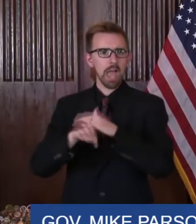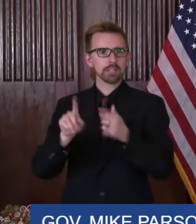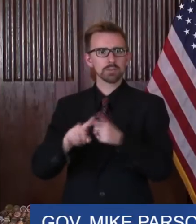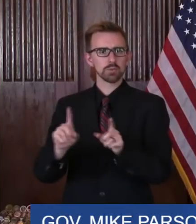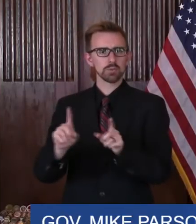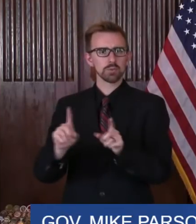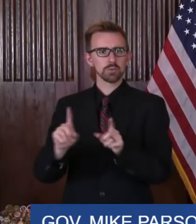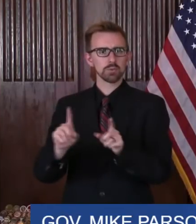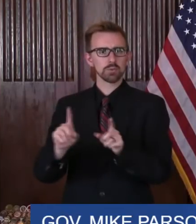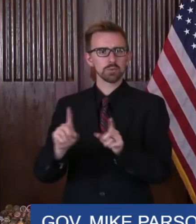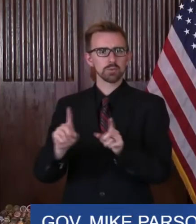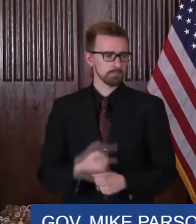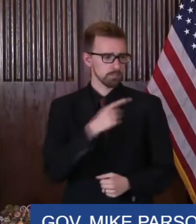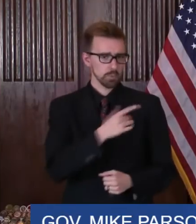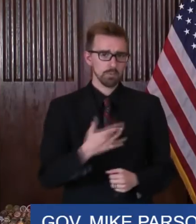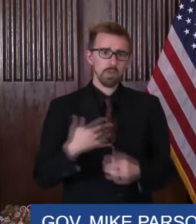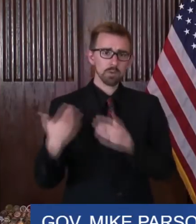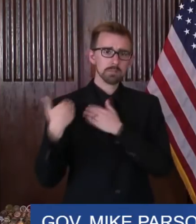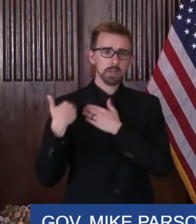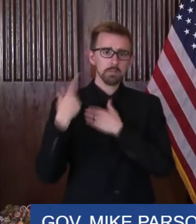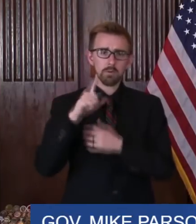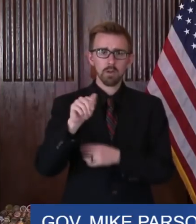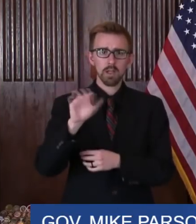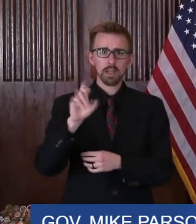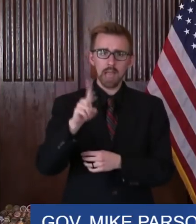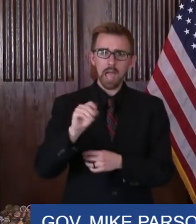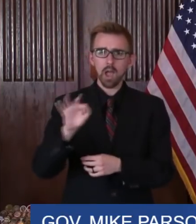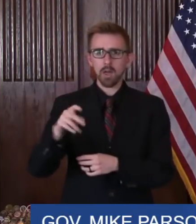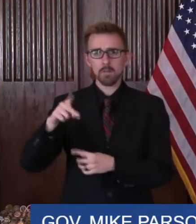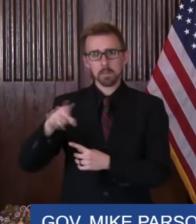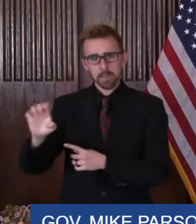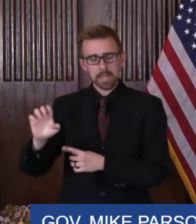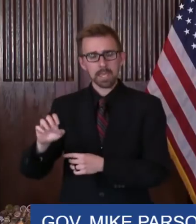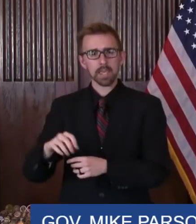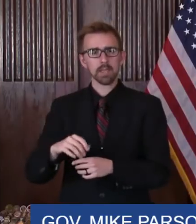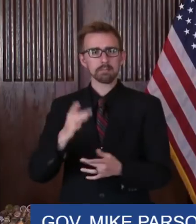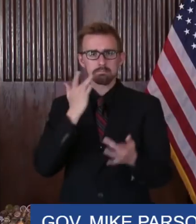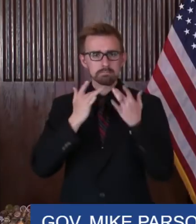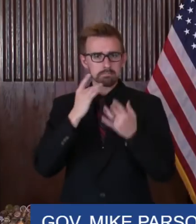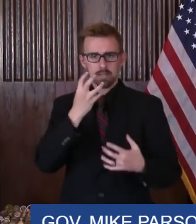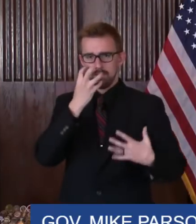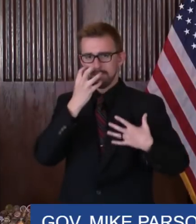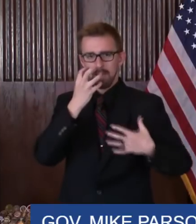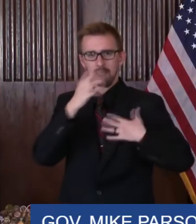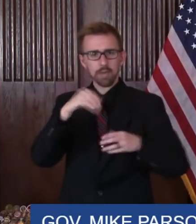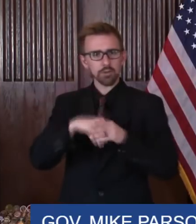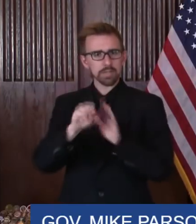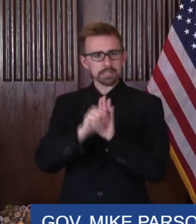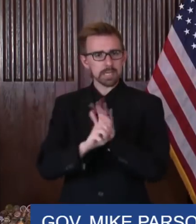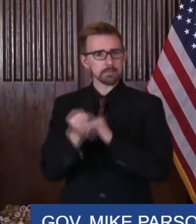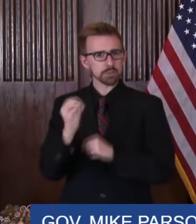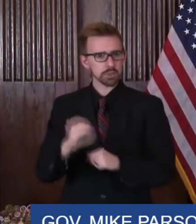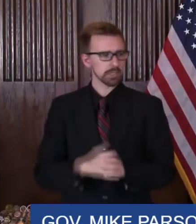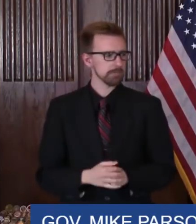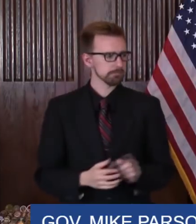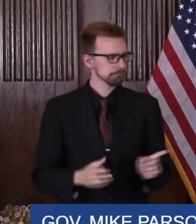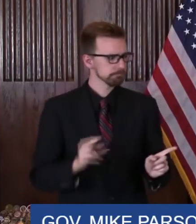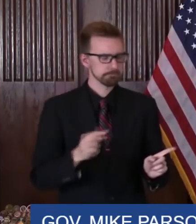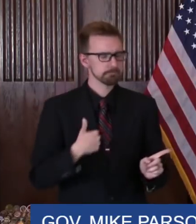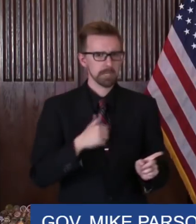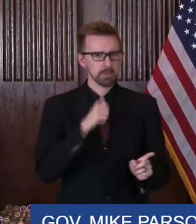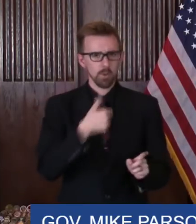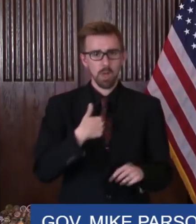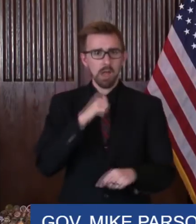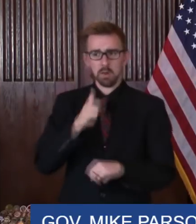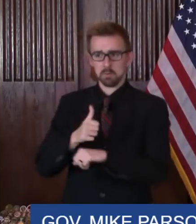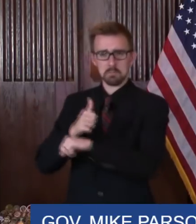testing. Do you take responsibility for the lack of PPE and shortage of ventilators in the state of Missouri? I do not, and I don't